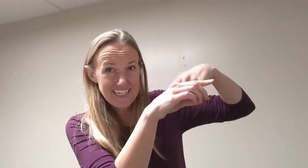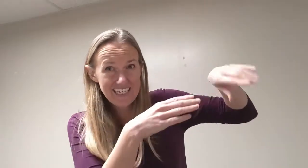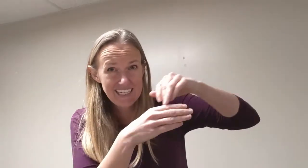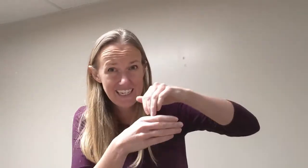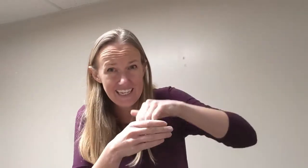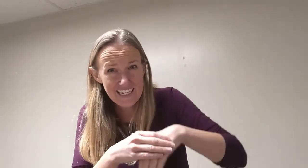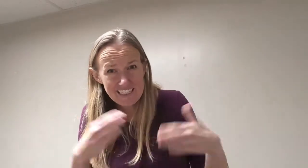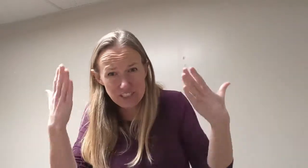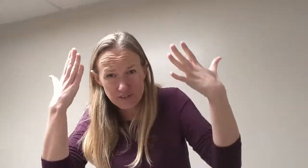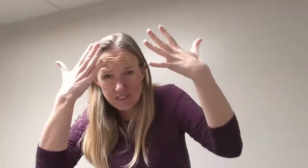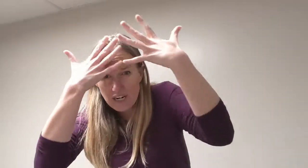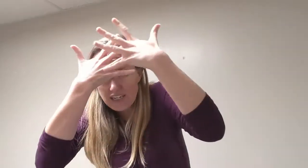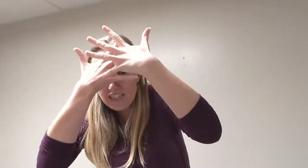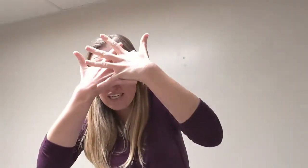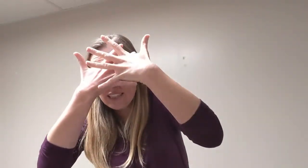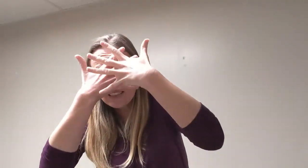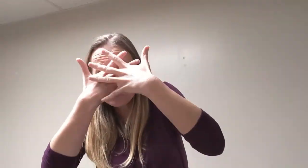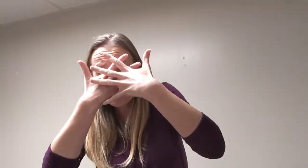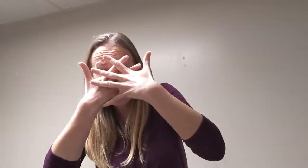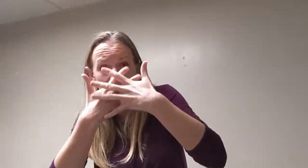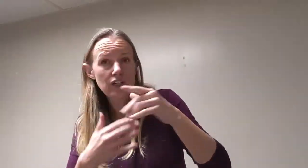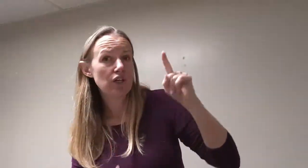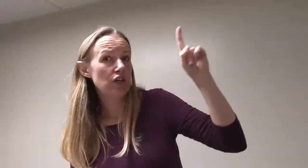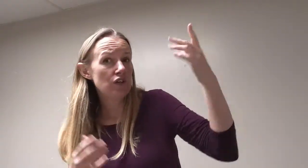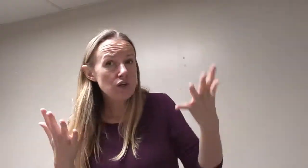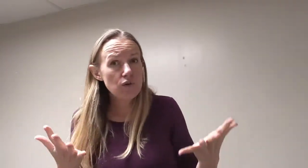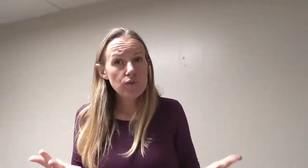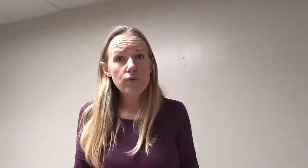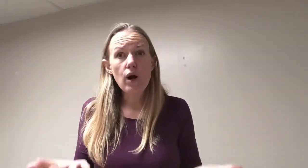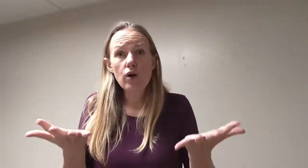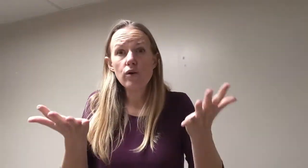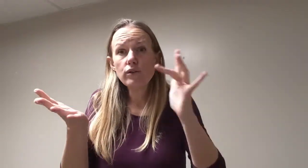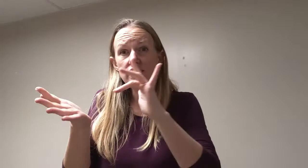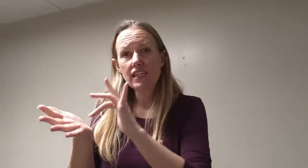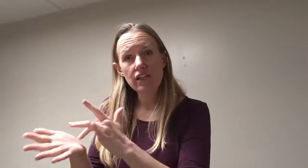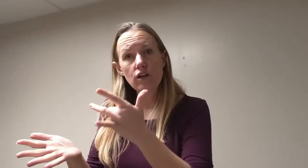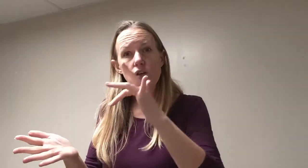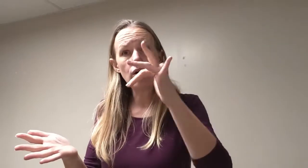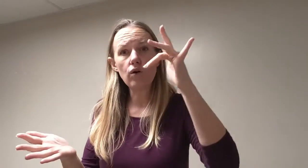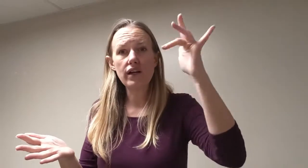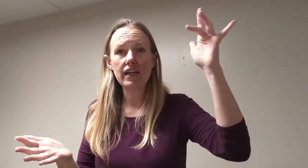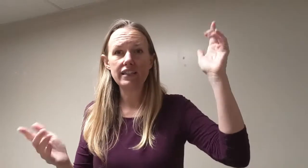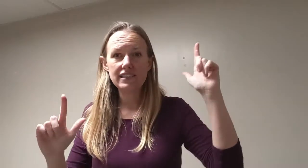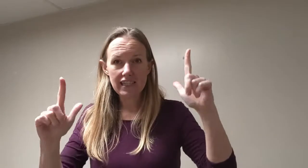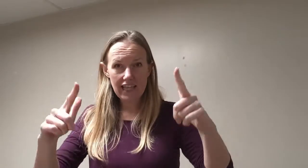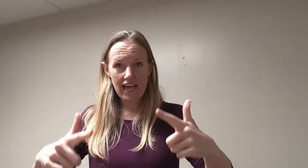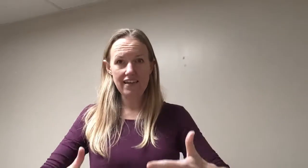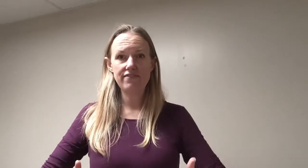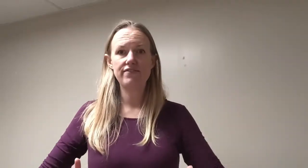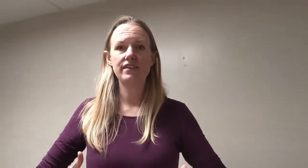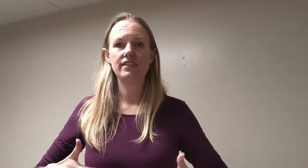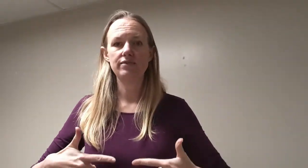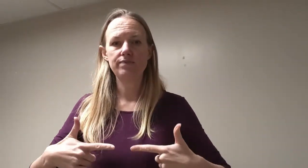Descended into darkness. You rose in glorious life.